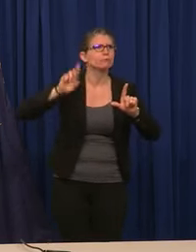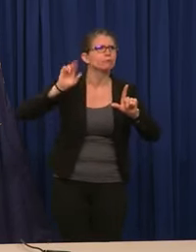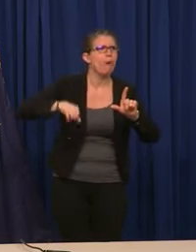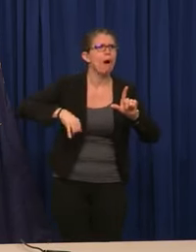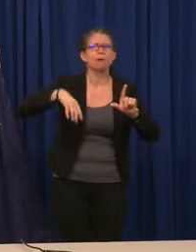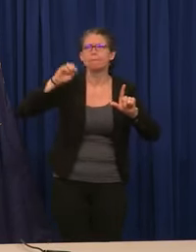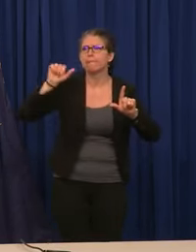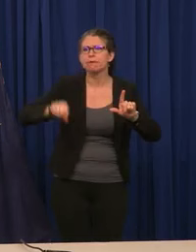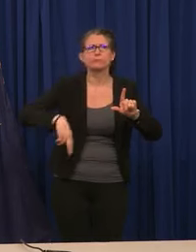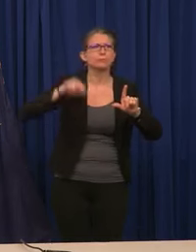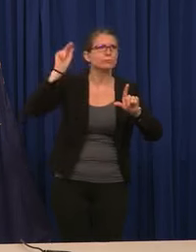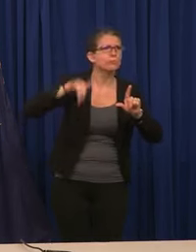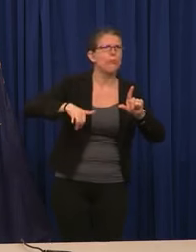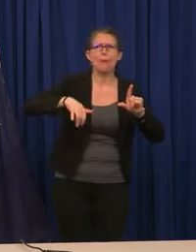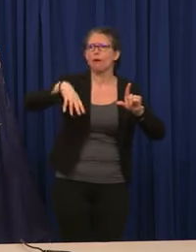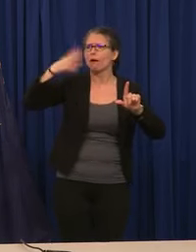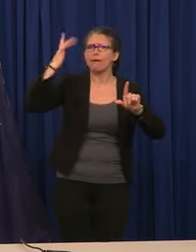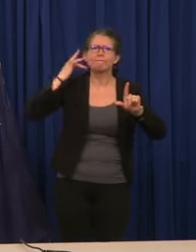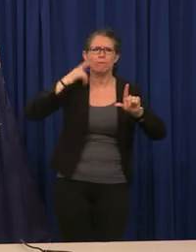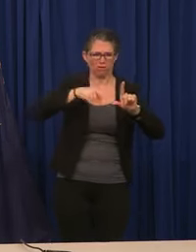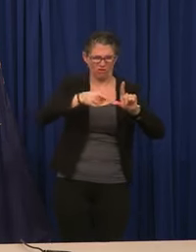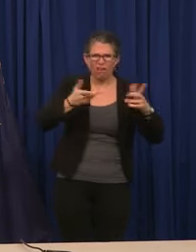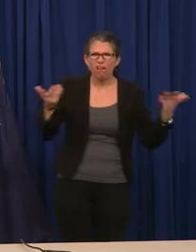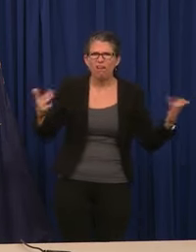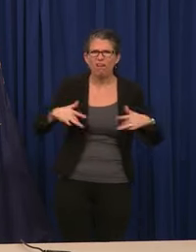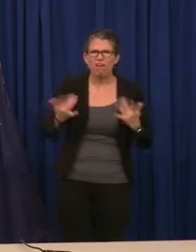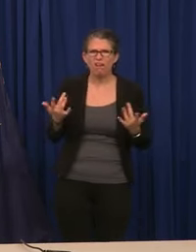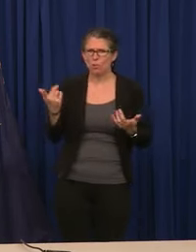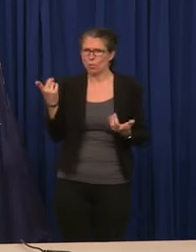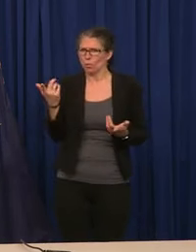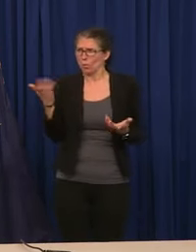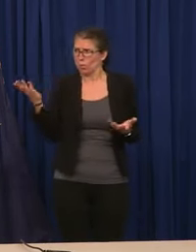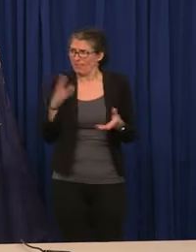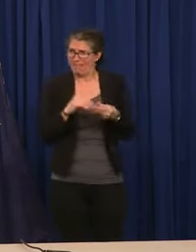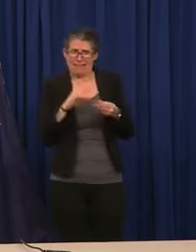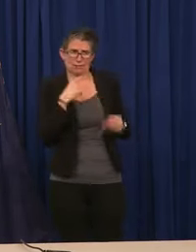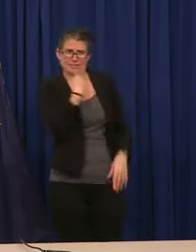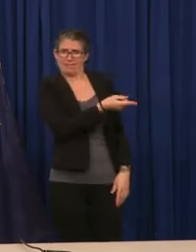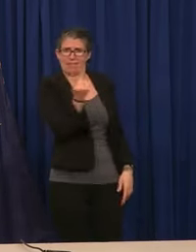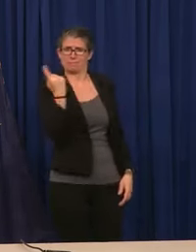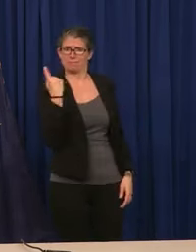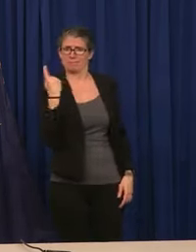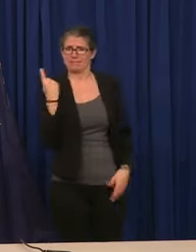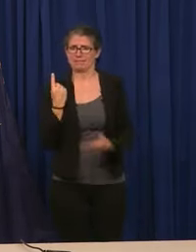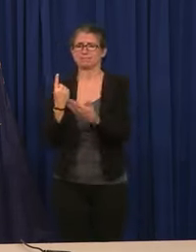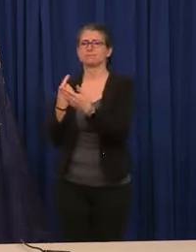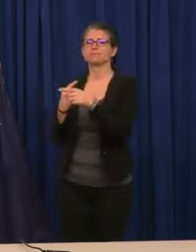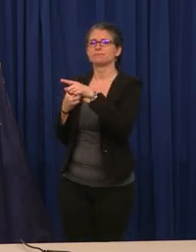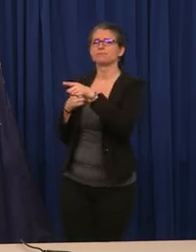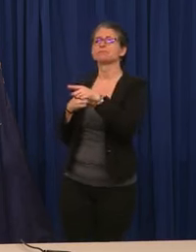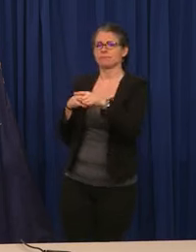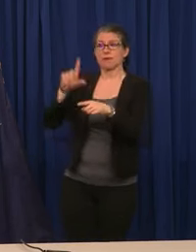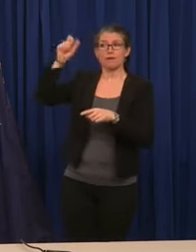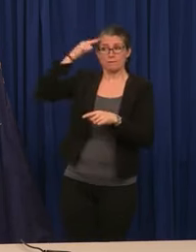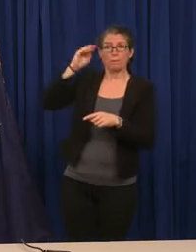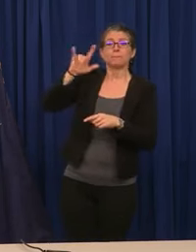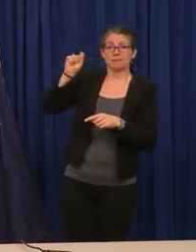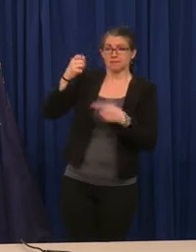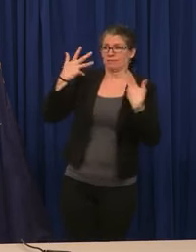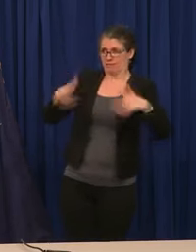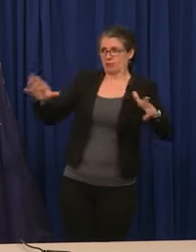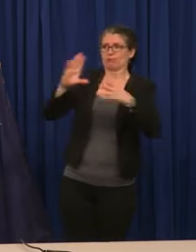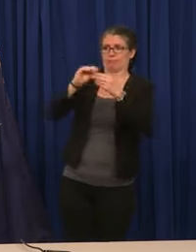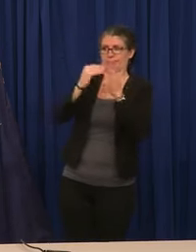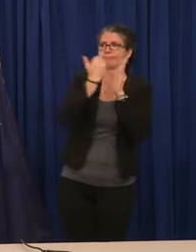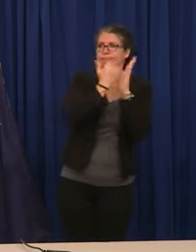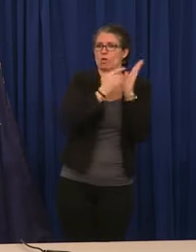out-of-staters maybe who are watching? I think I would refer you back to Governor Mills' comments on that yesterday. Governor, and there's more to be coming